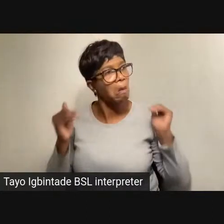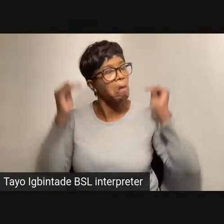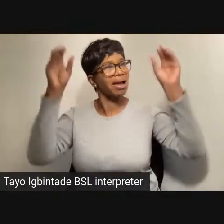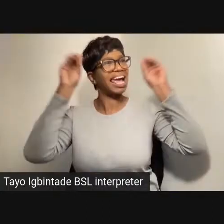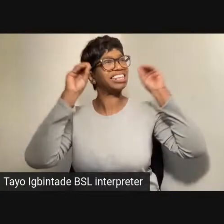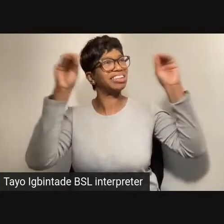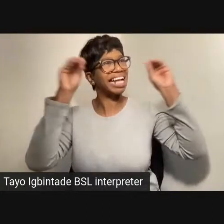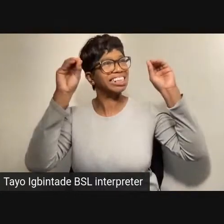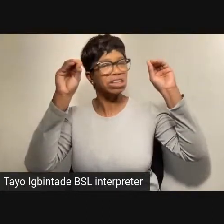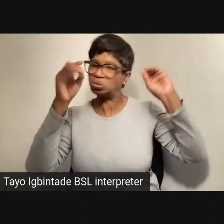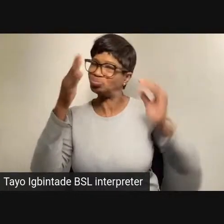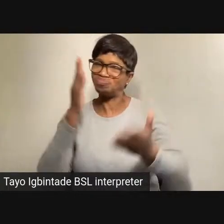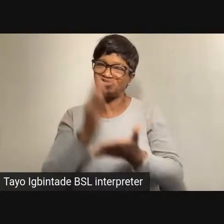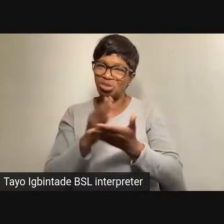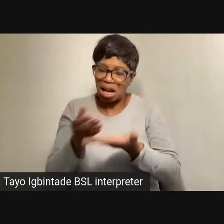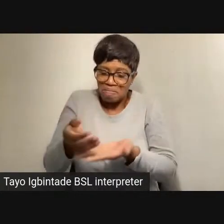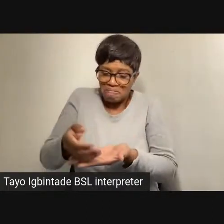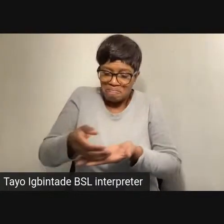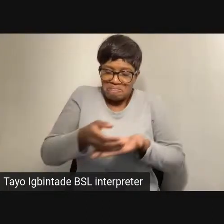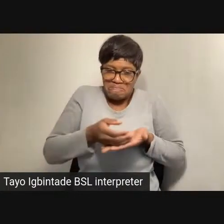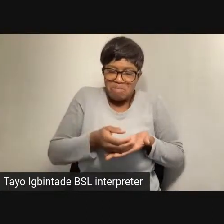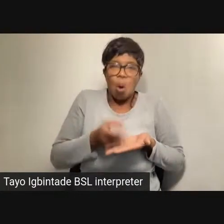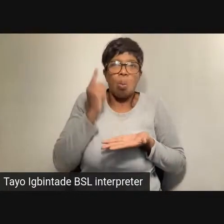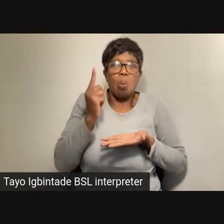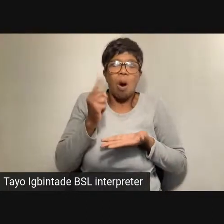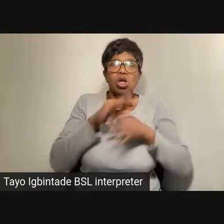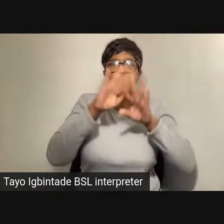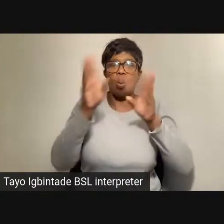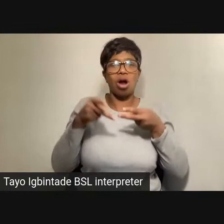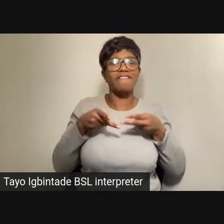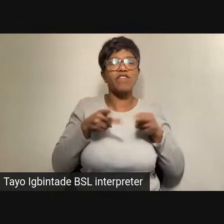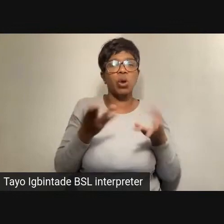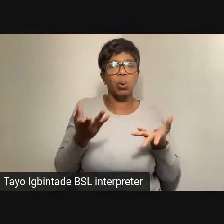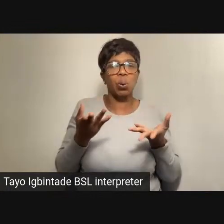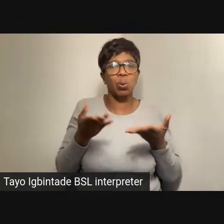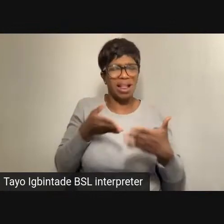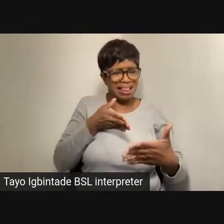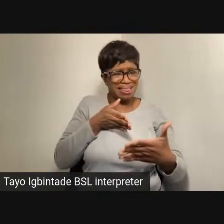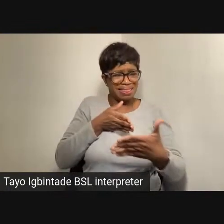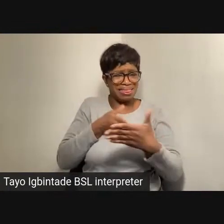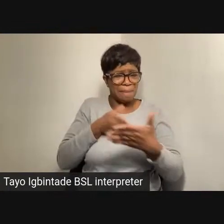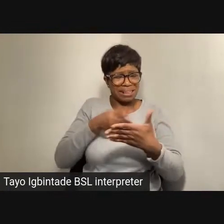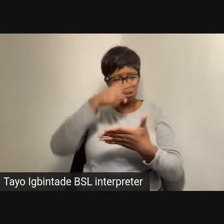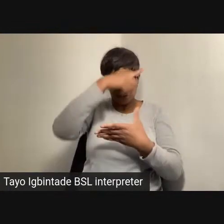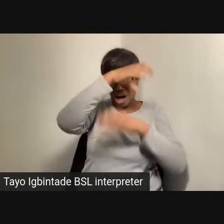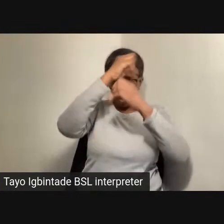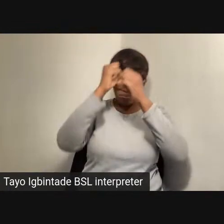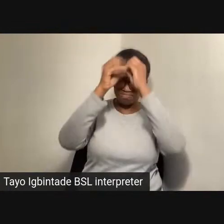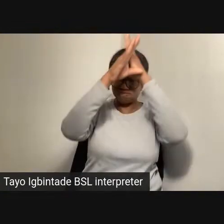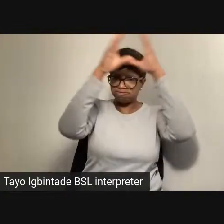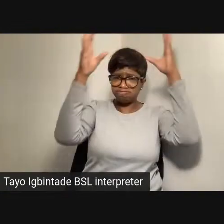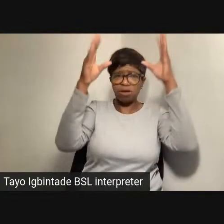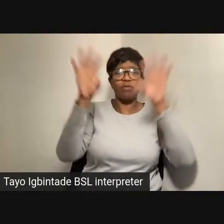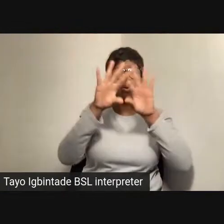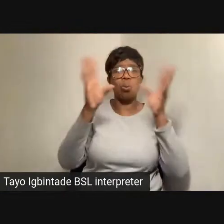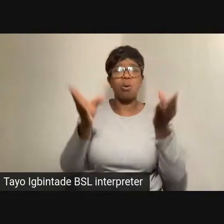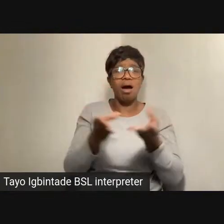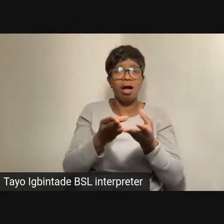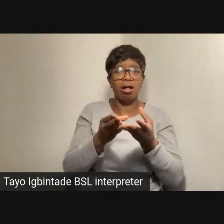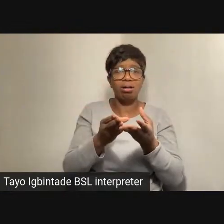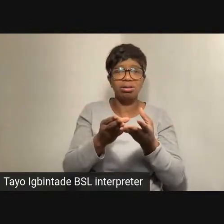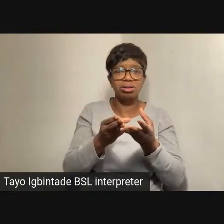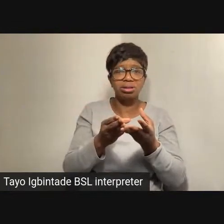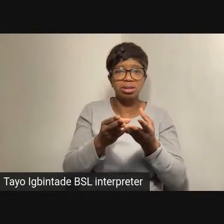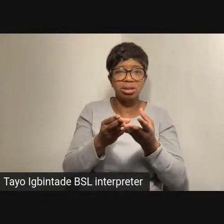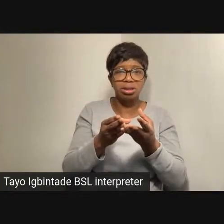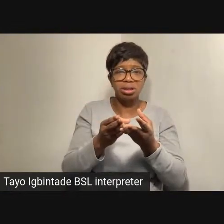the repositories of one worldview, a very limited understanding of the world indeed. Ranking of